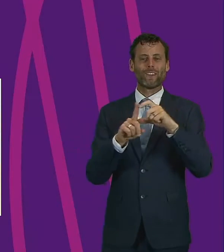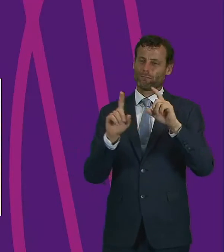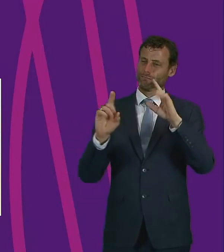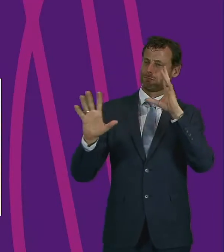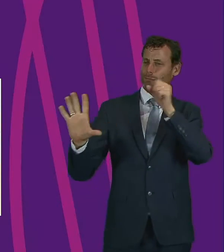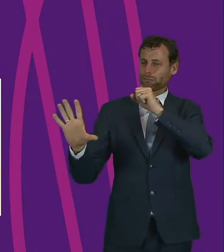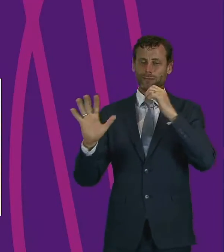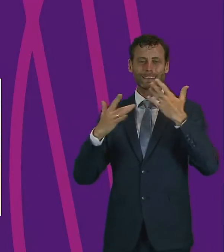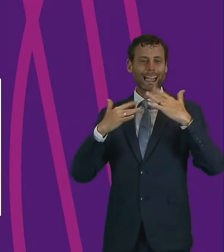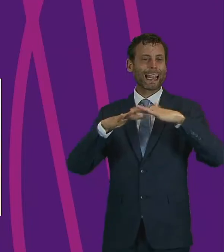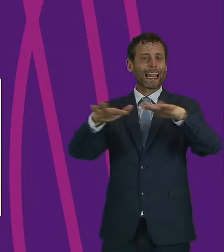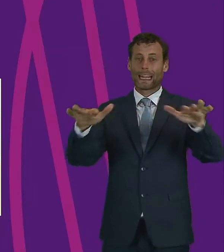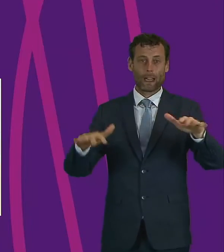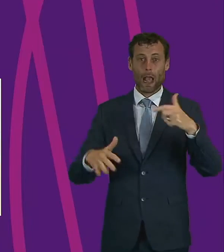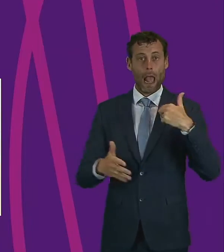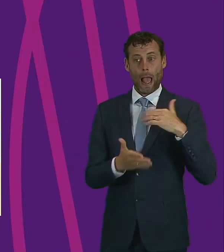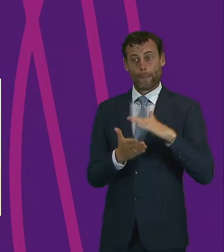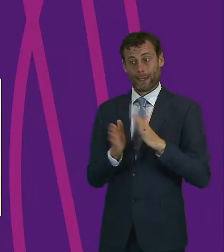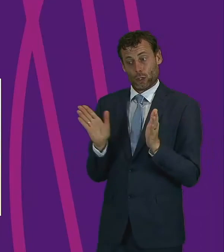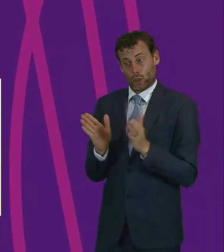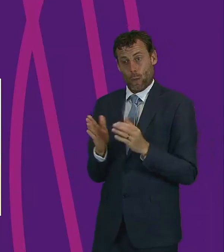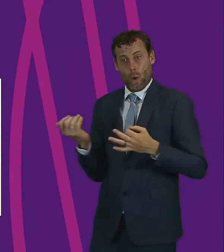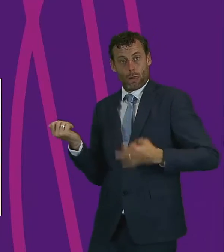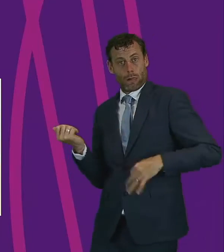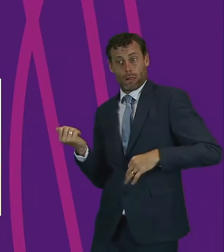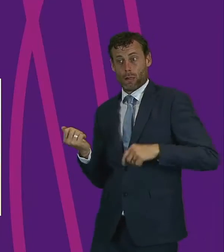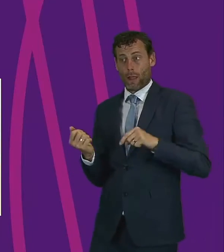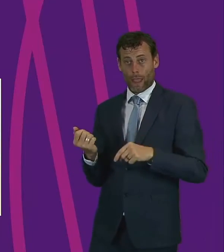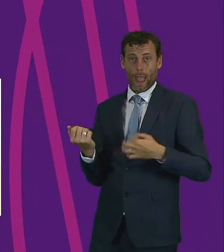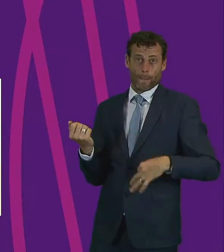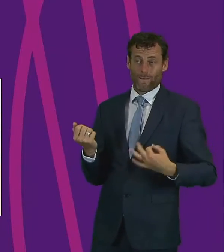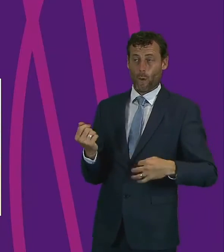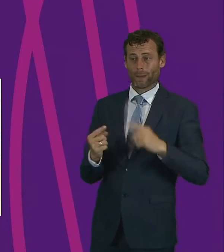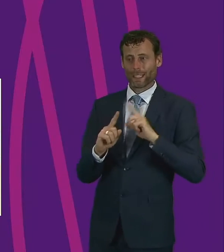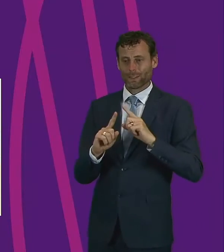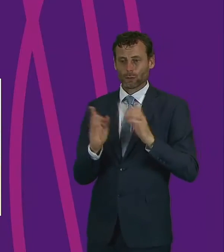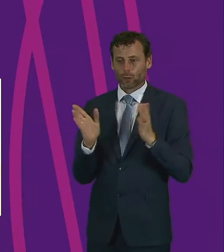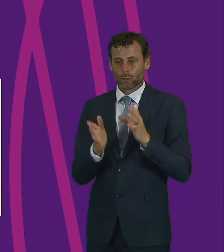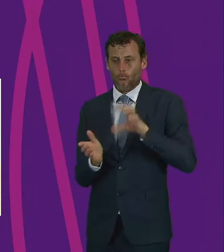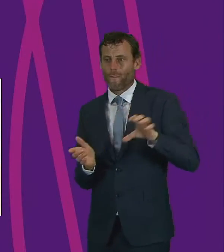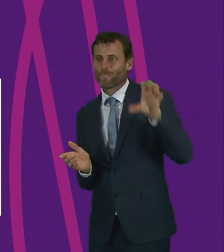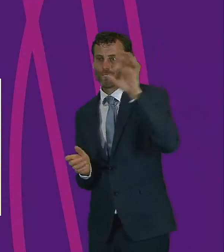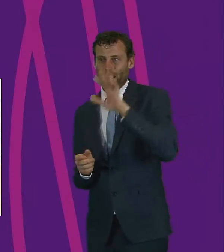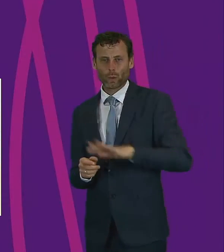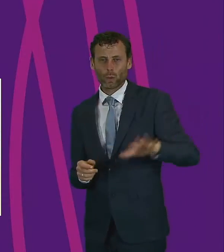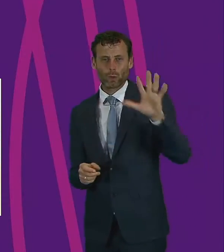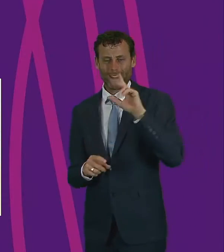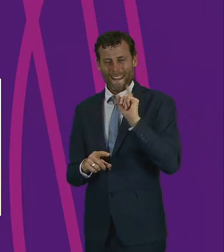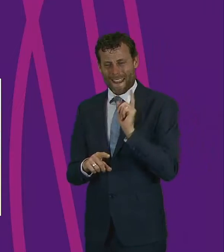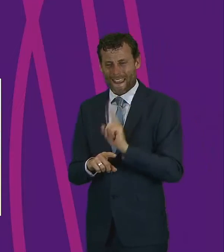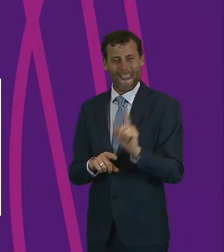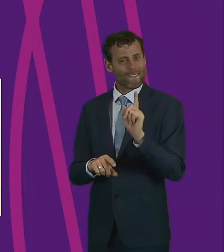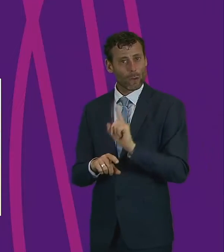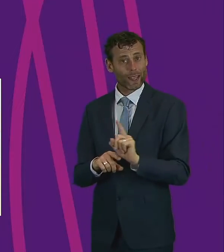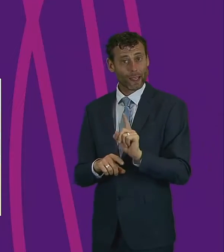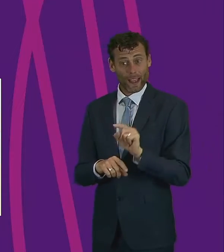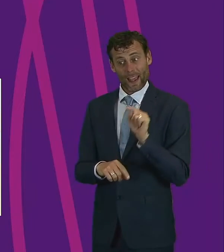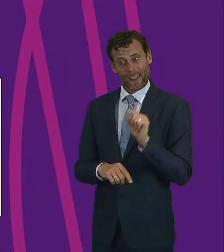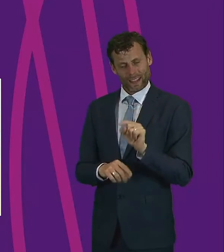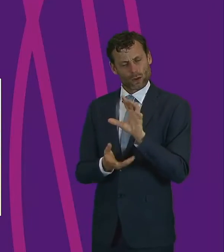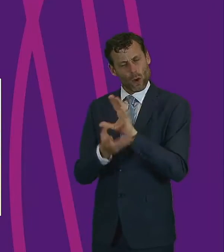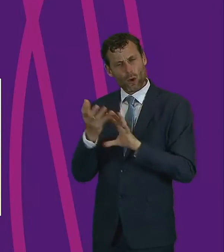who operate across Scotland week in, week out. It is an incredibly complex ecosystem.